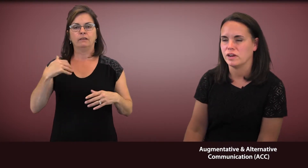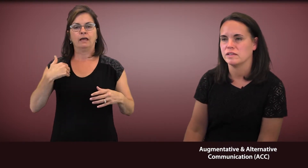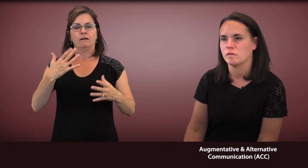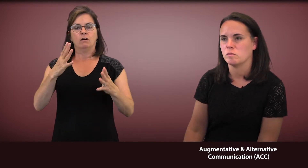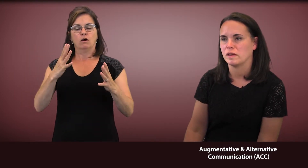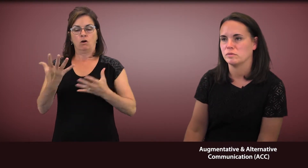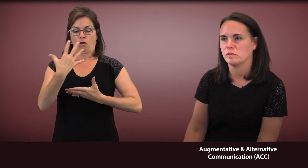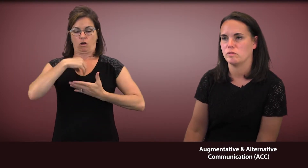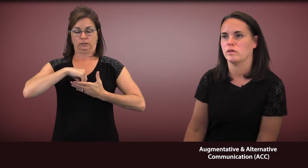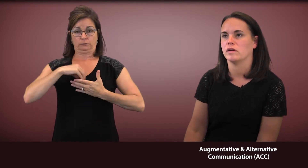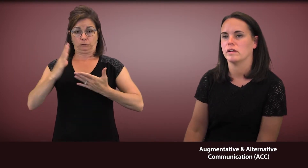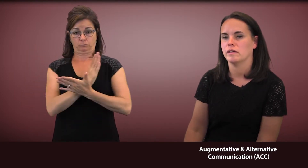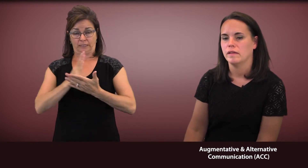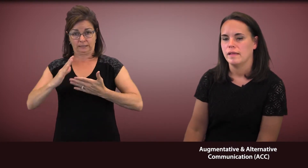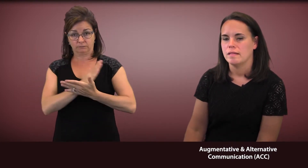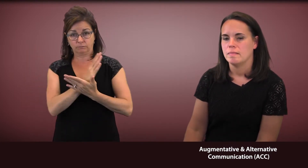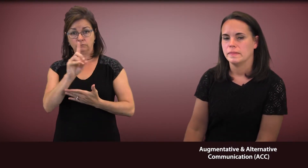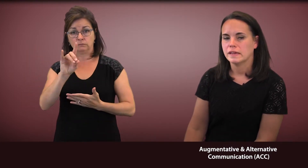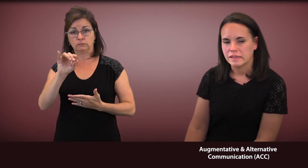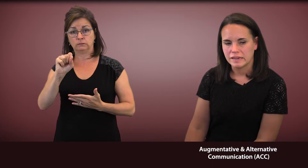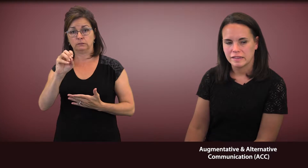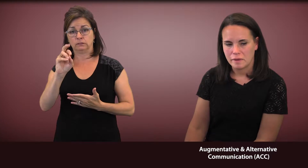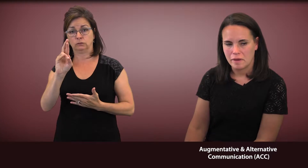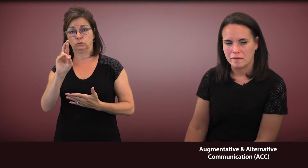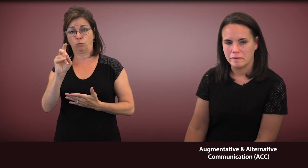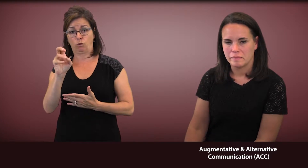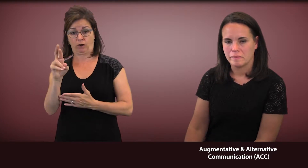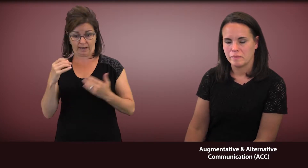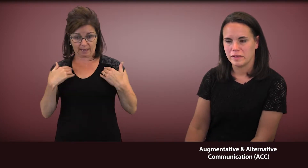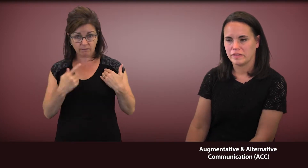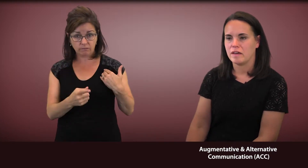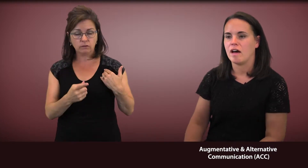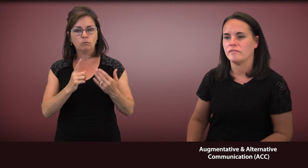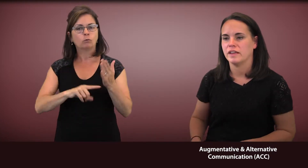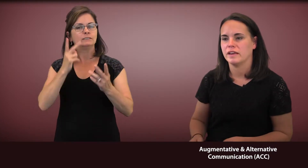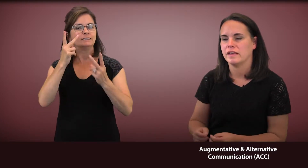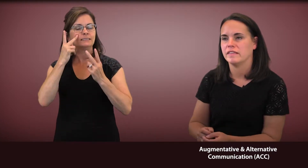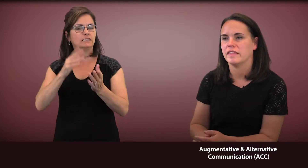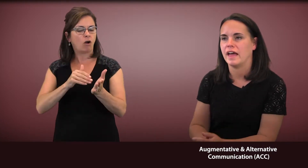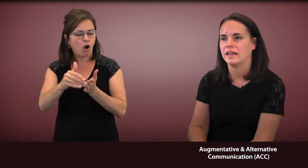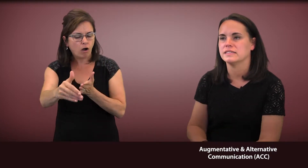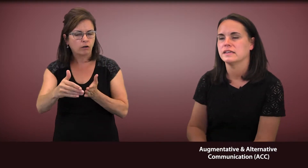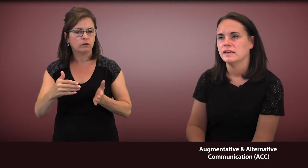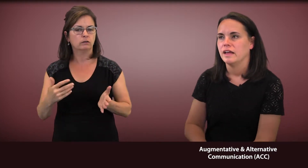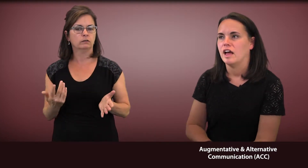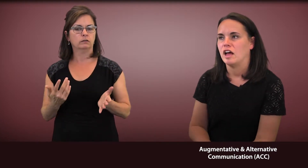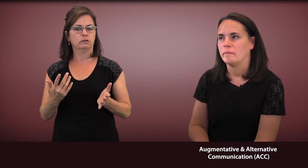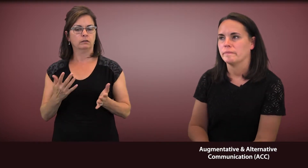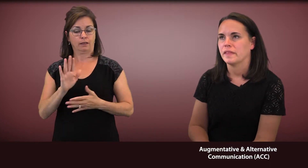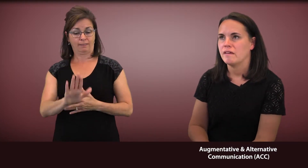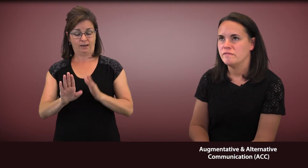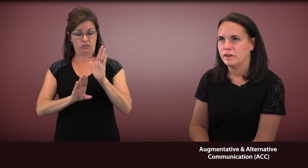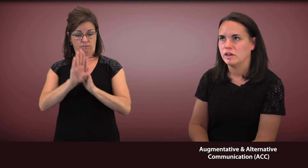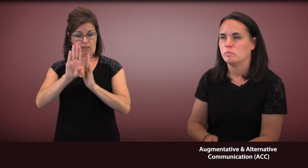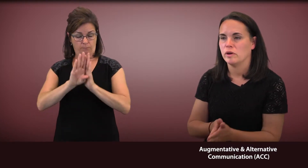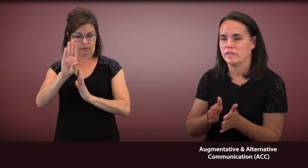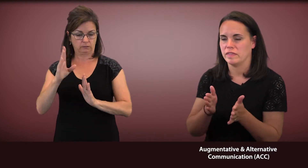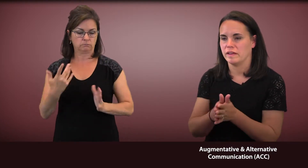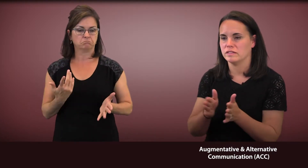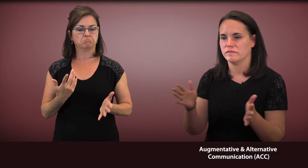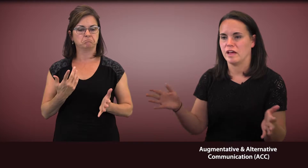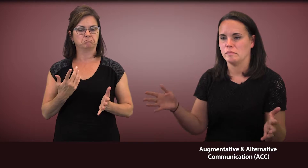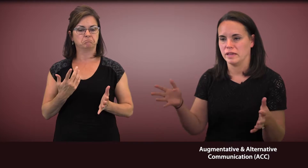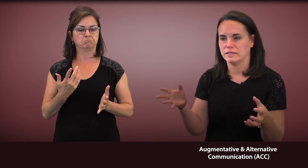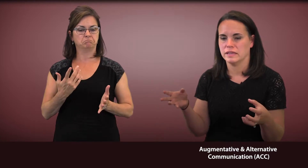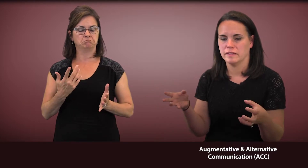who have an autism spectrum disorder, clinically what we see often is that at varying points